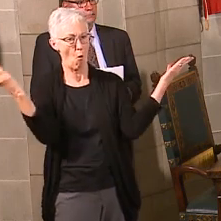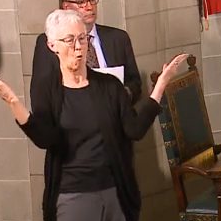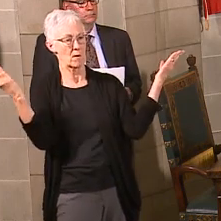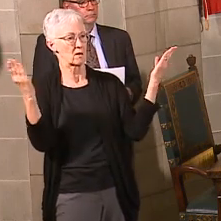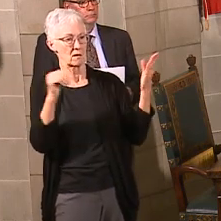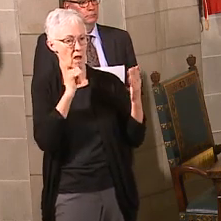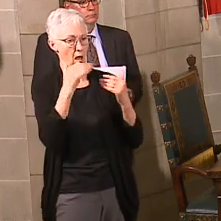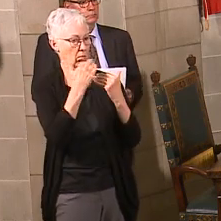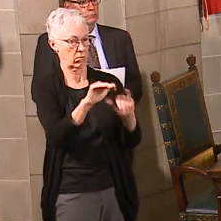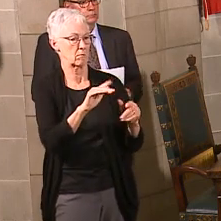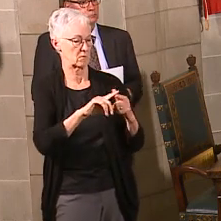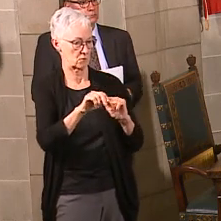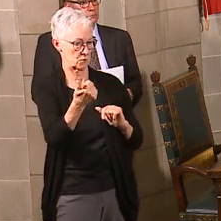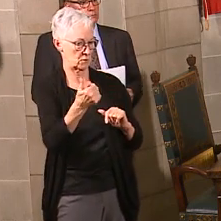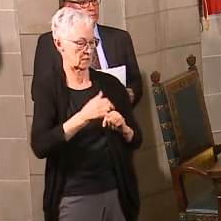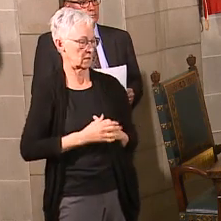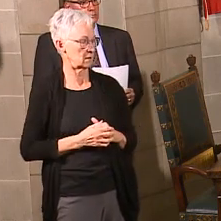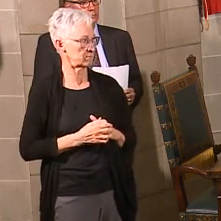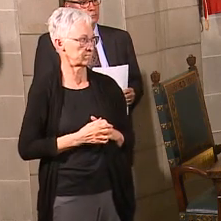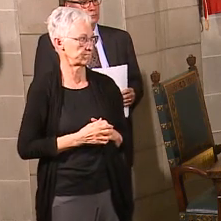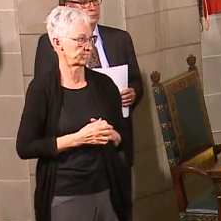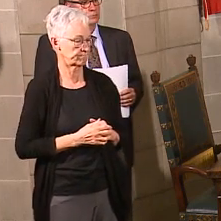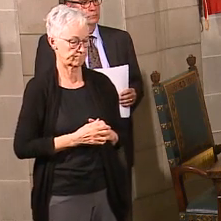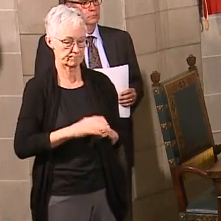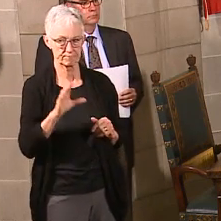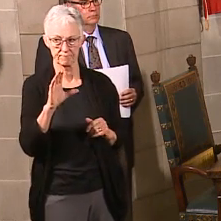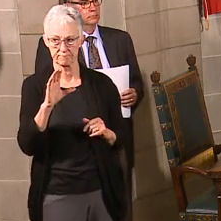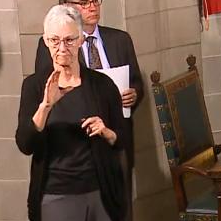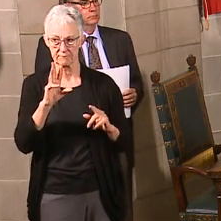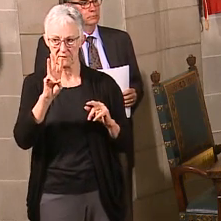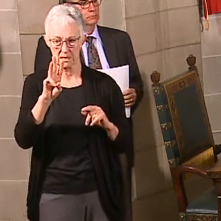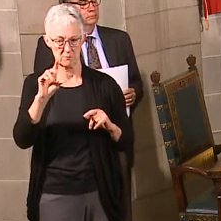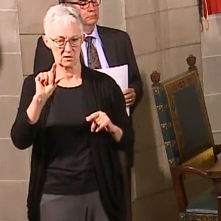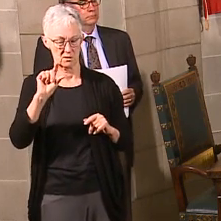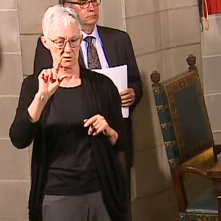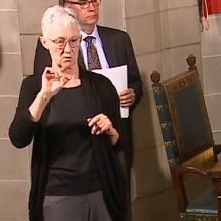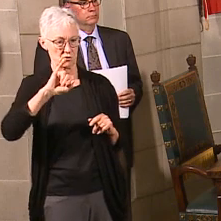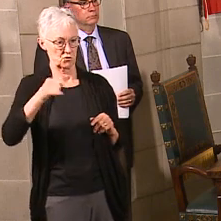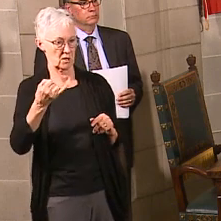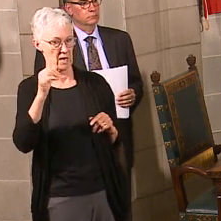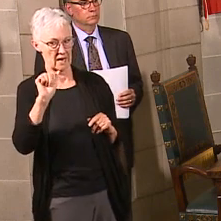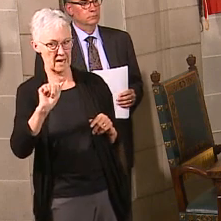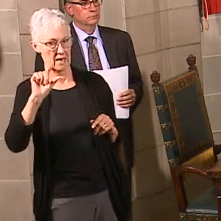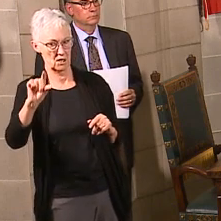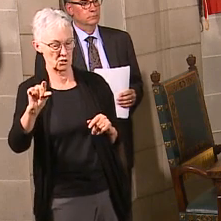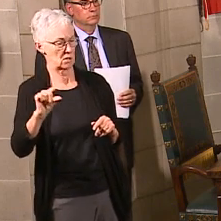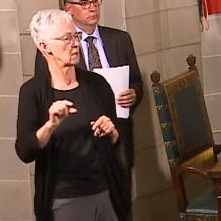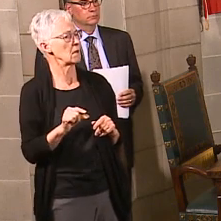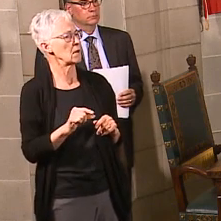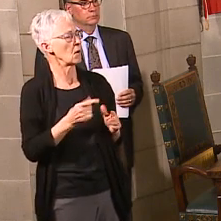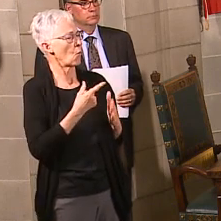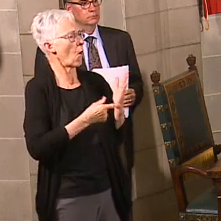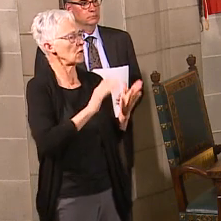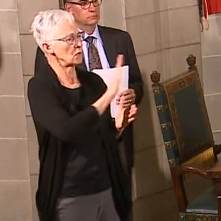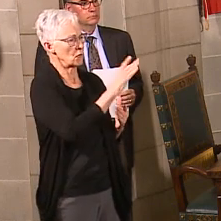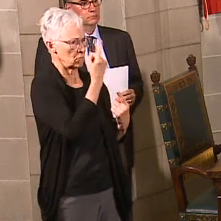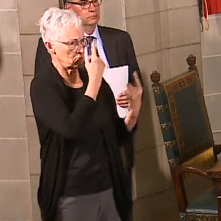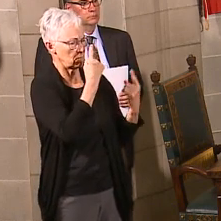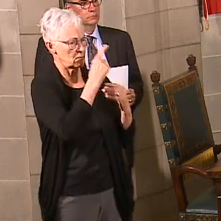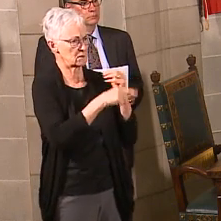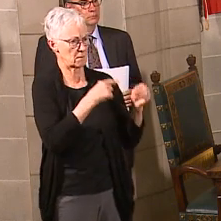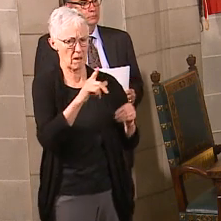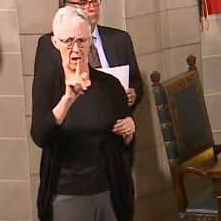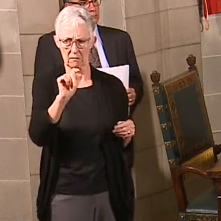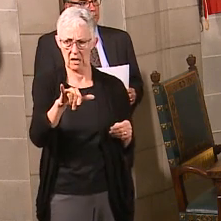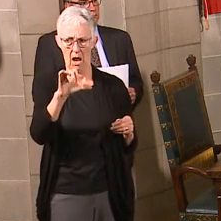Cody Renfeld of WJAG, what are his thoughts on the Cronus outbreak at Tyson plant in Madison? Is he